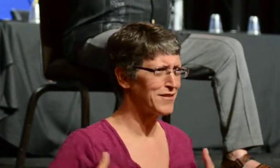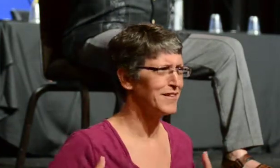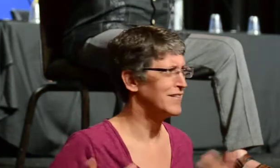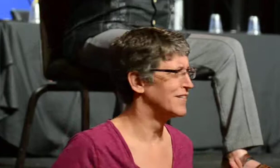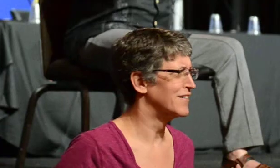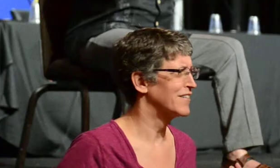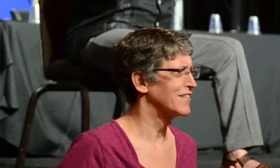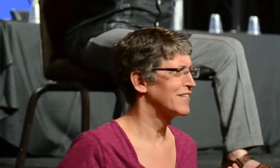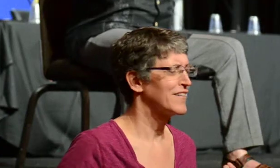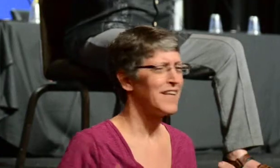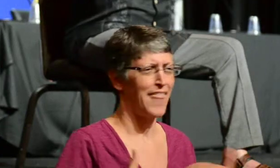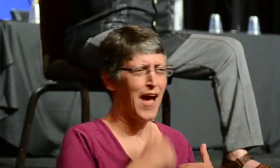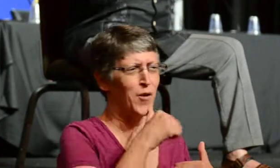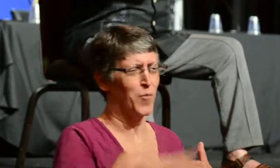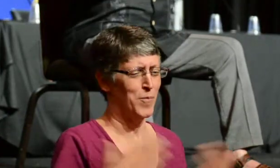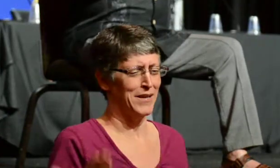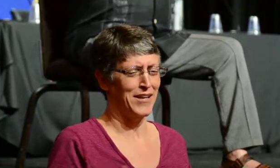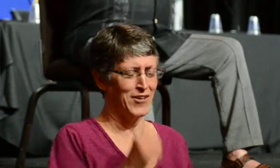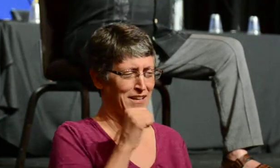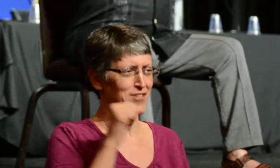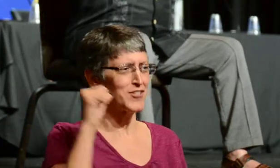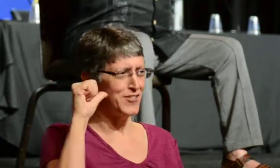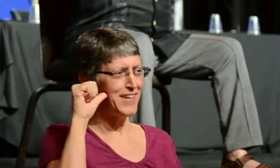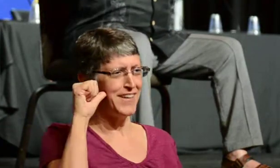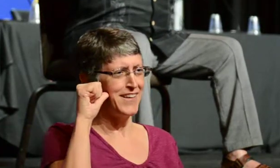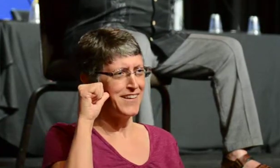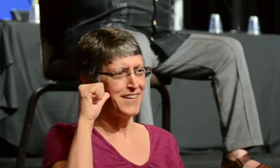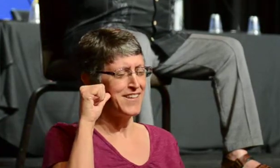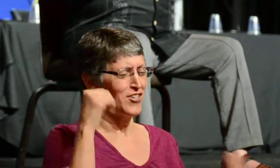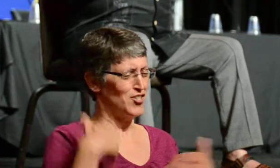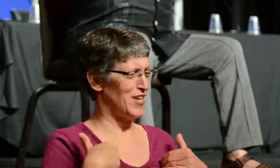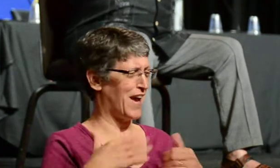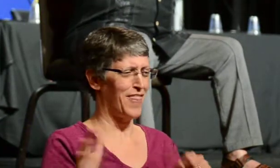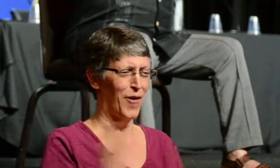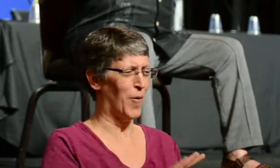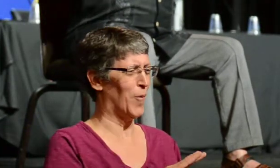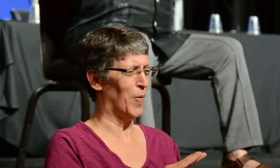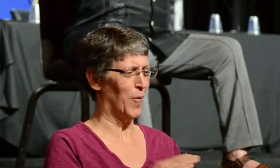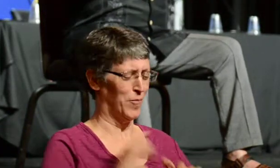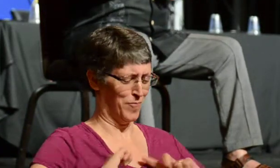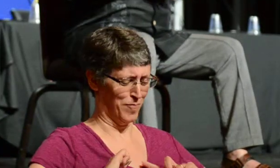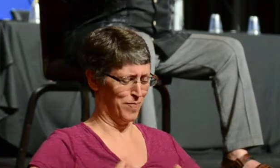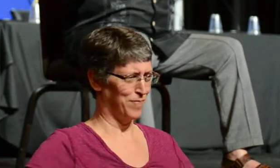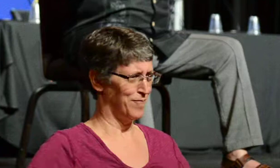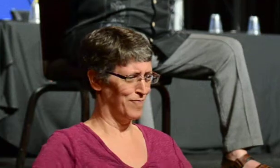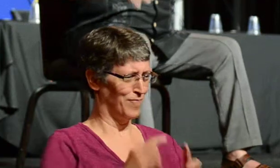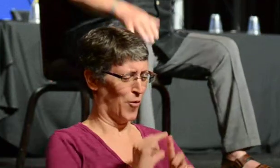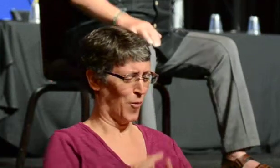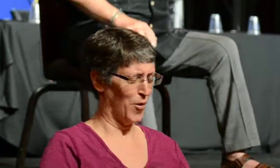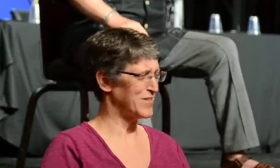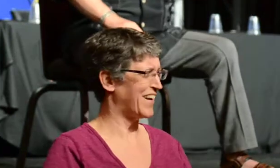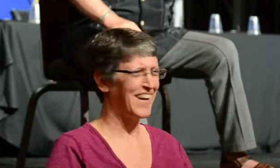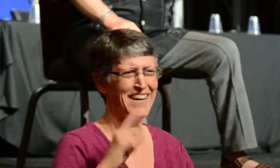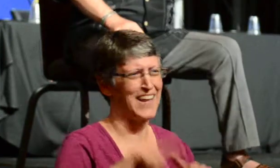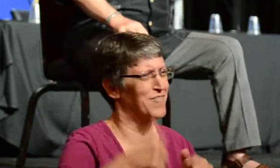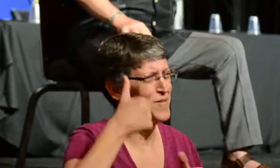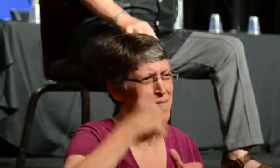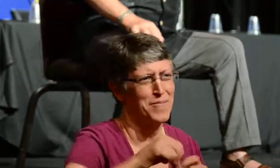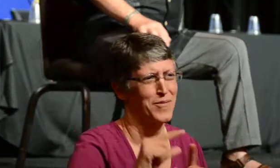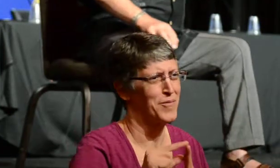There was a lady here yesterday with that whole Space the Final Frontier, because I can't remember those words.